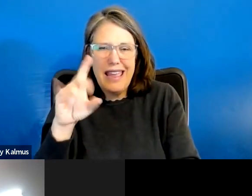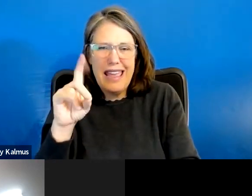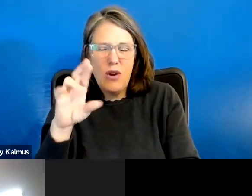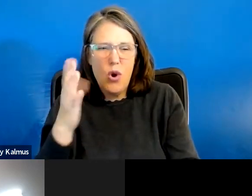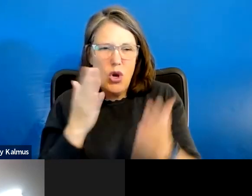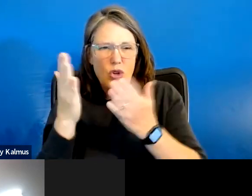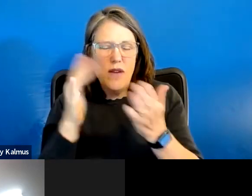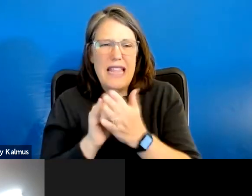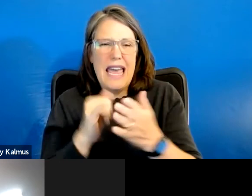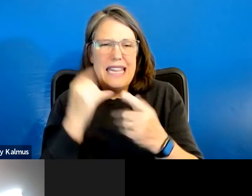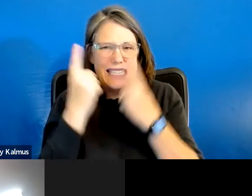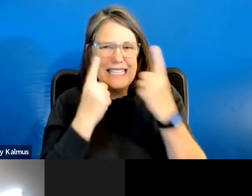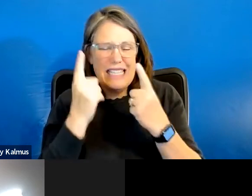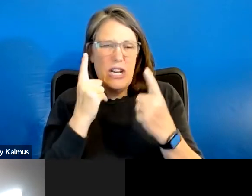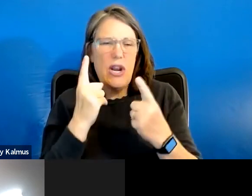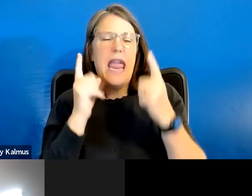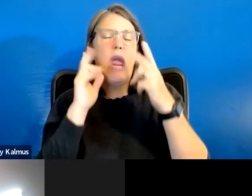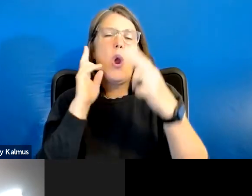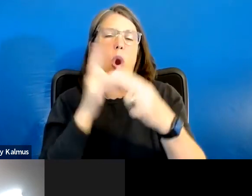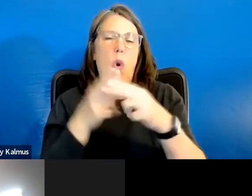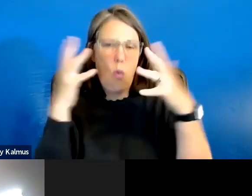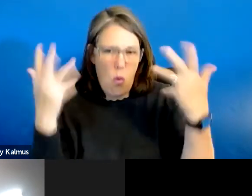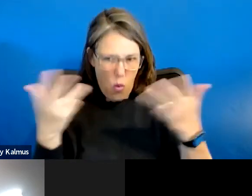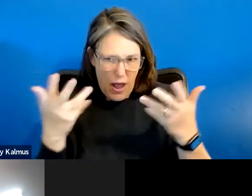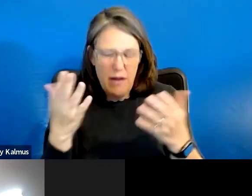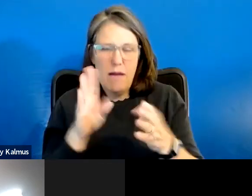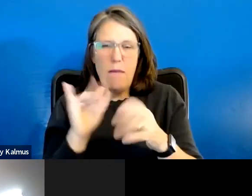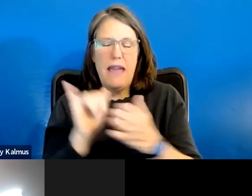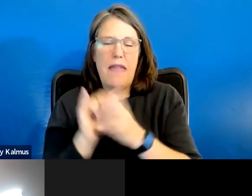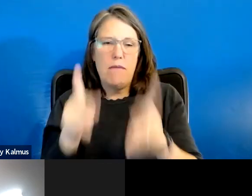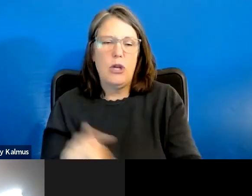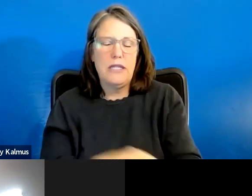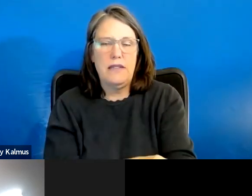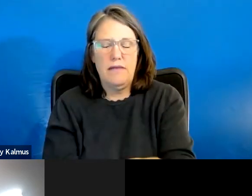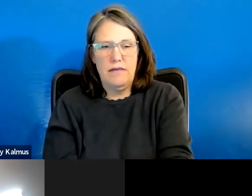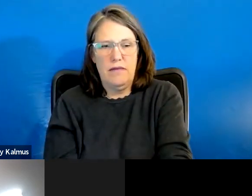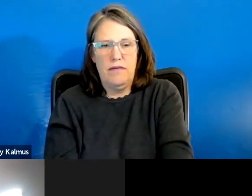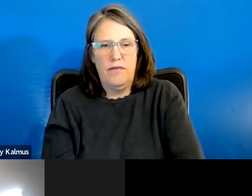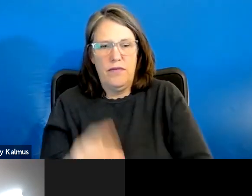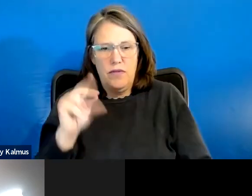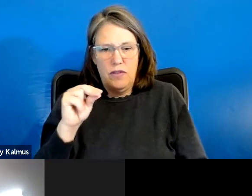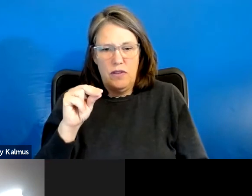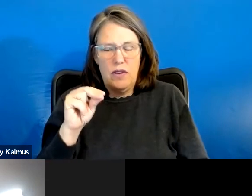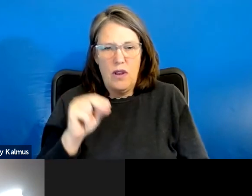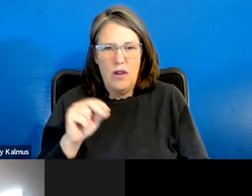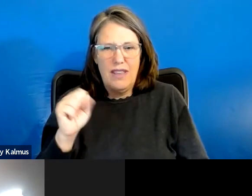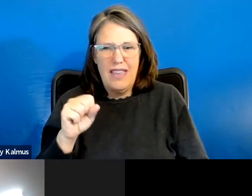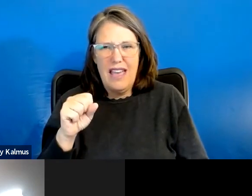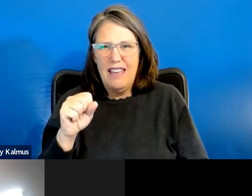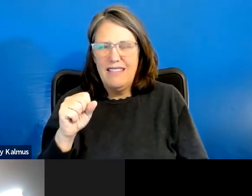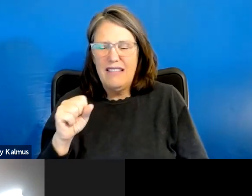is considered a what by that person? Go? No. Yeah, made that